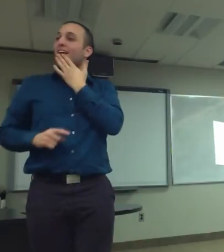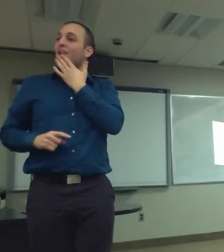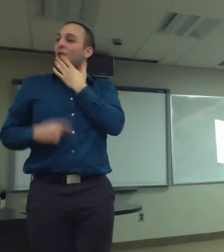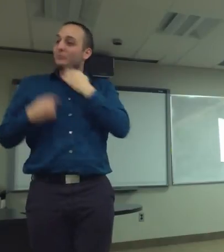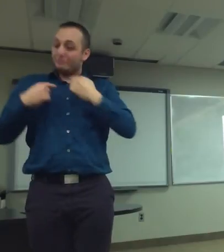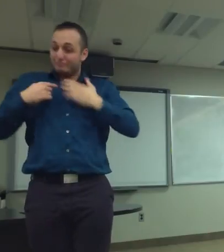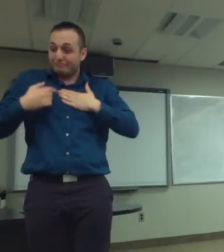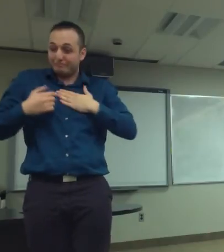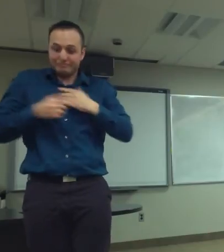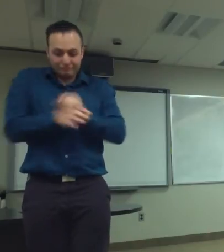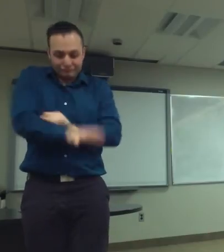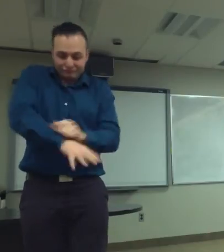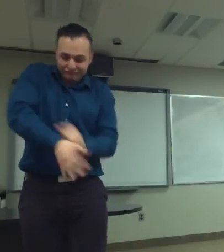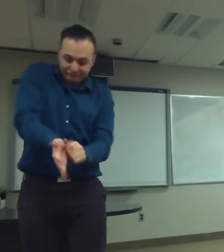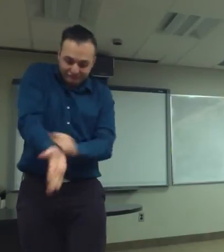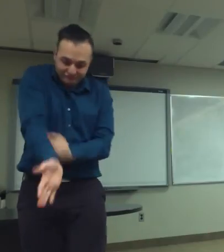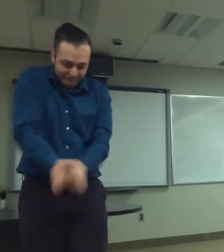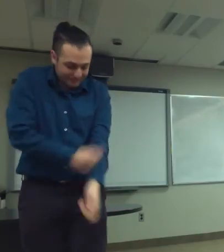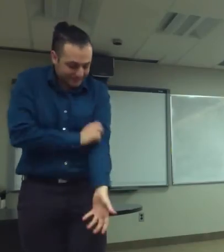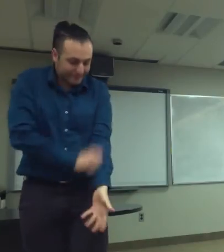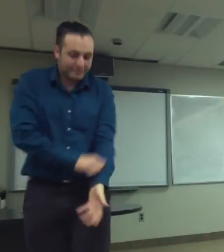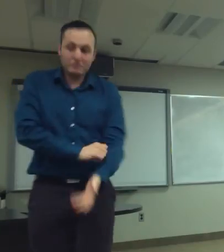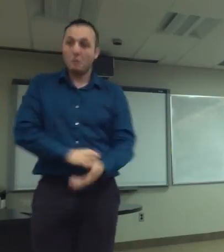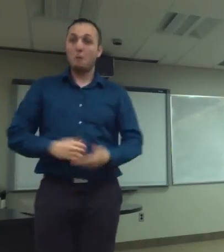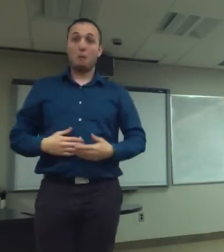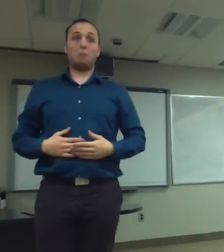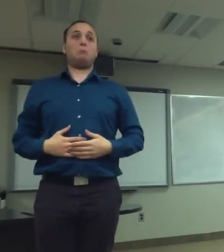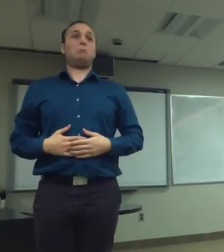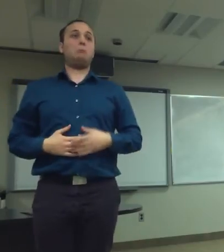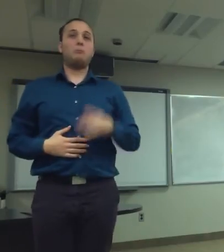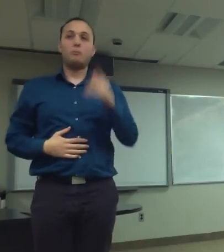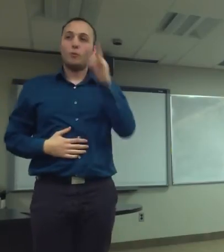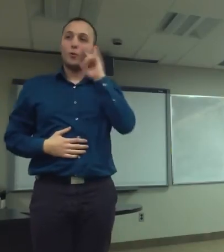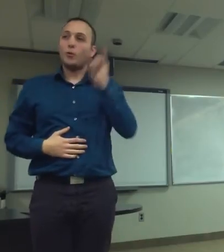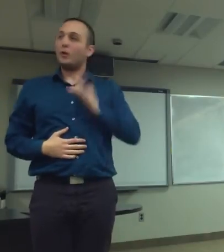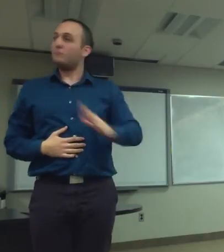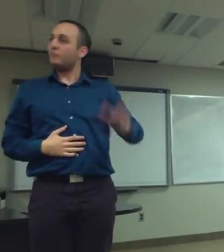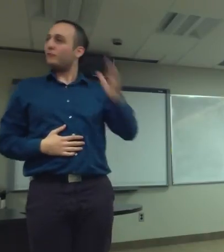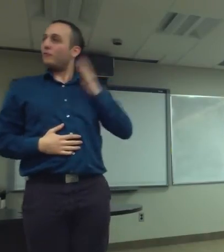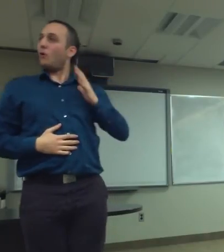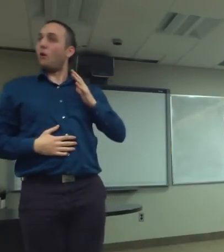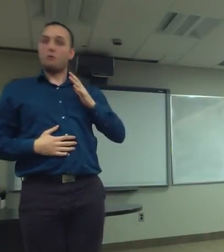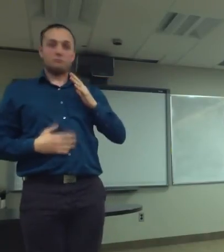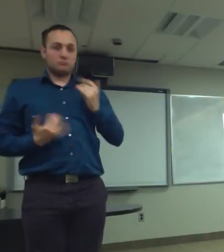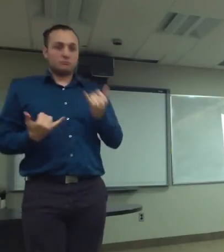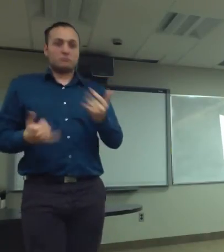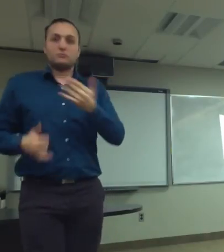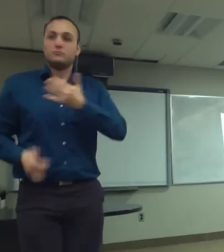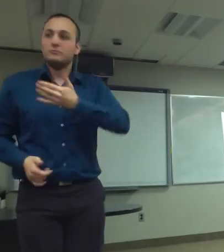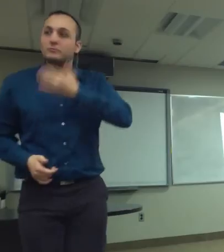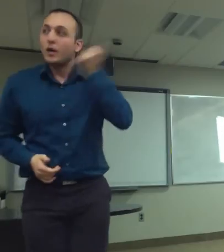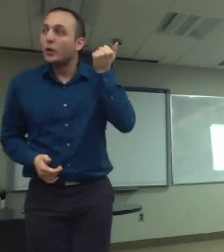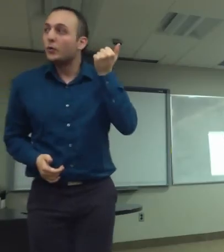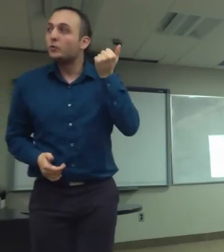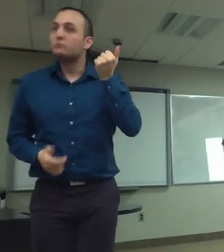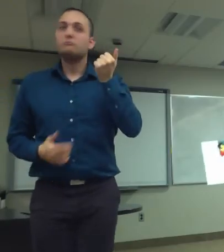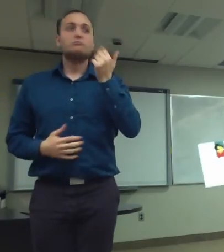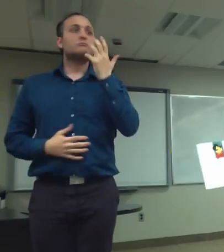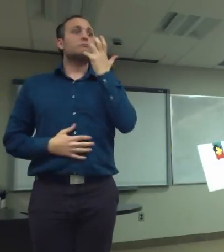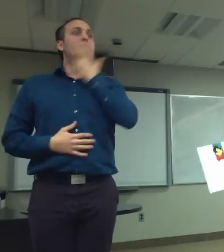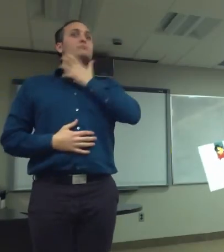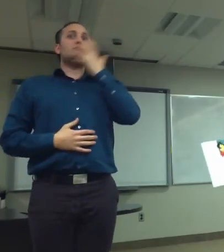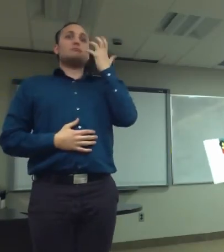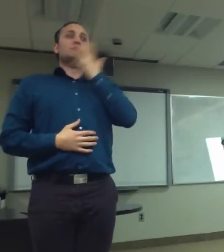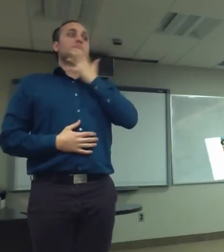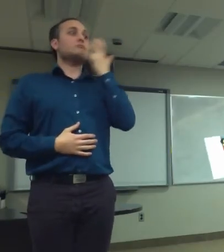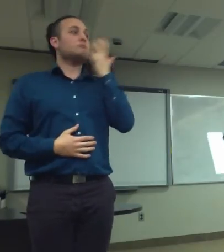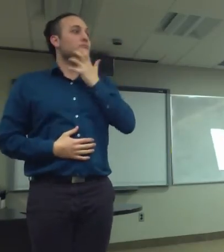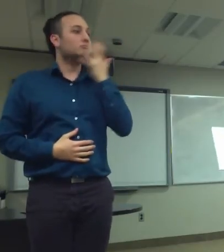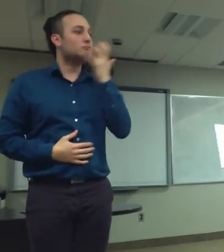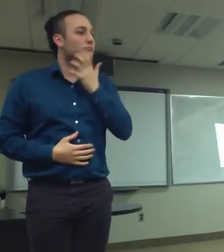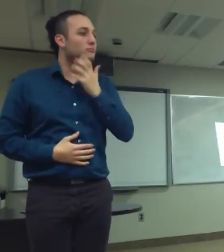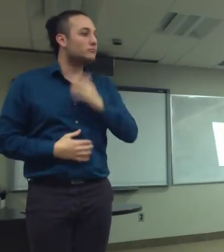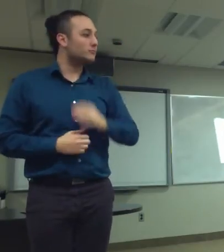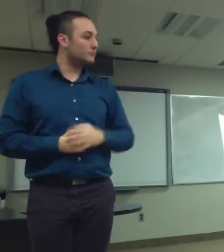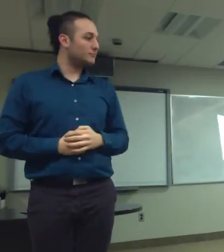couldn't tell the difference. In fact, she even looked better than before. Almost too good to be